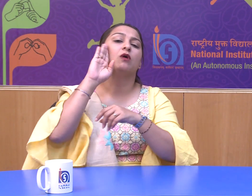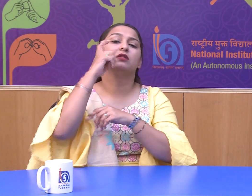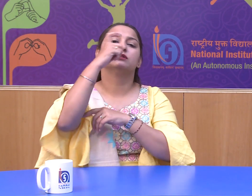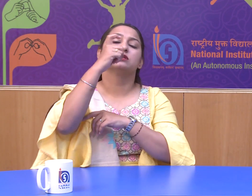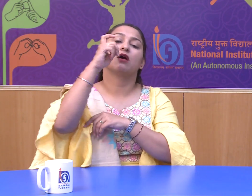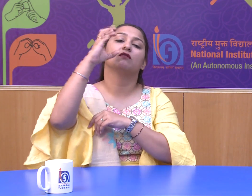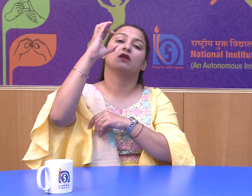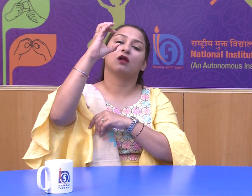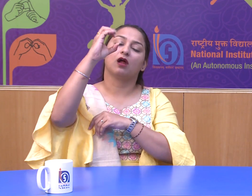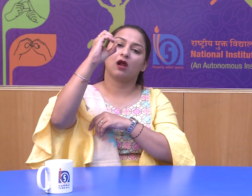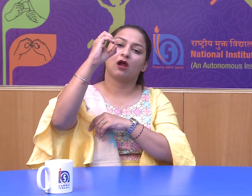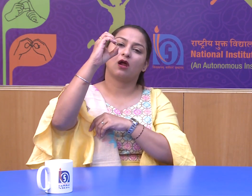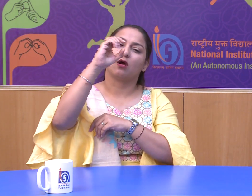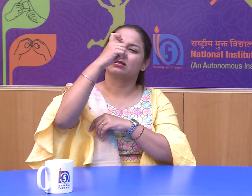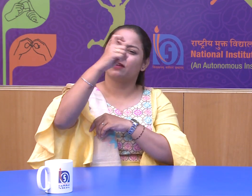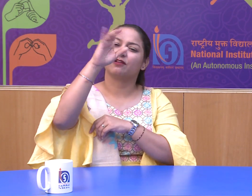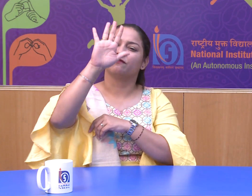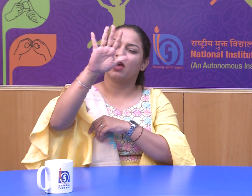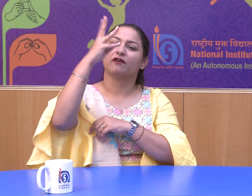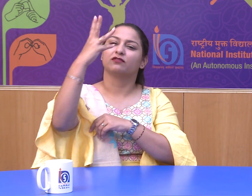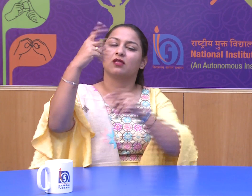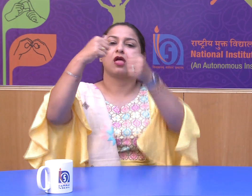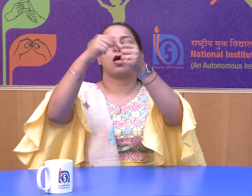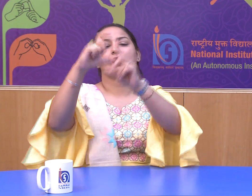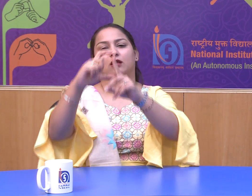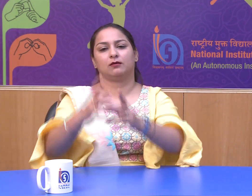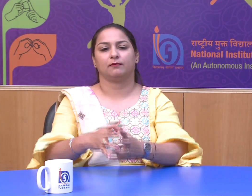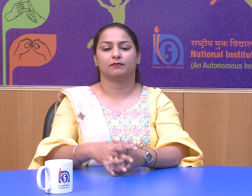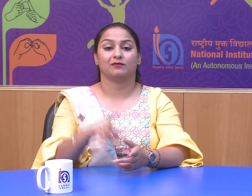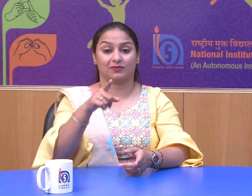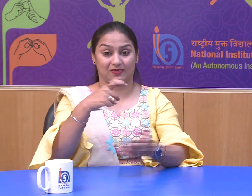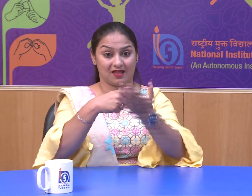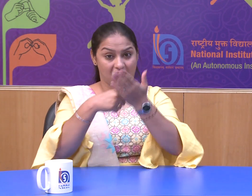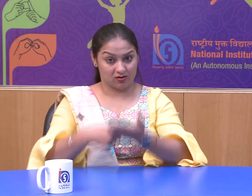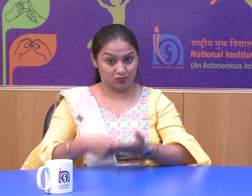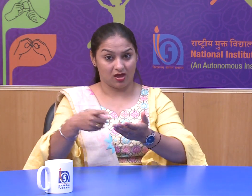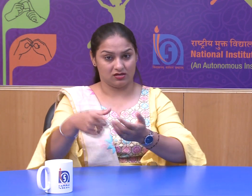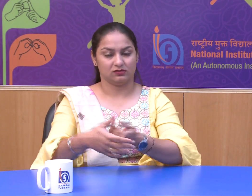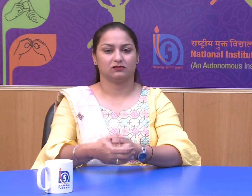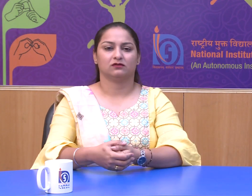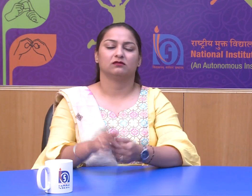753 AD when the Rashtrakutas defeated